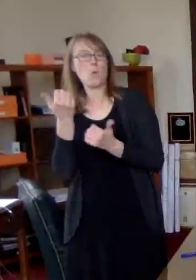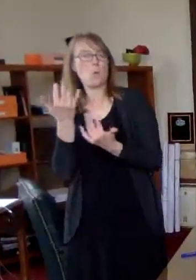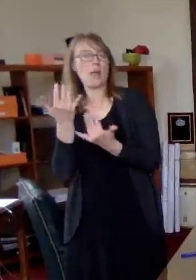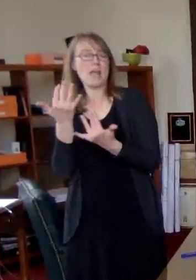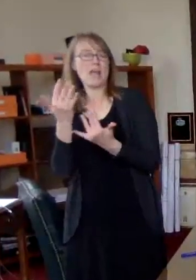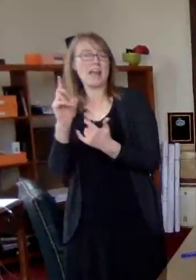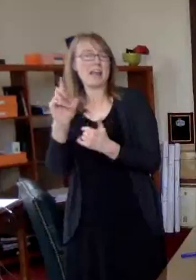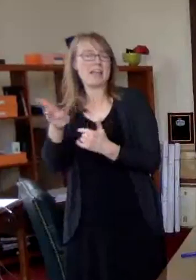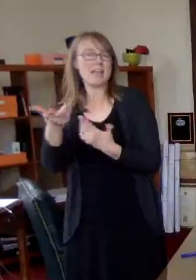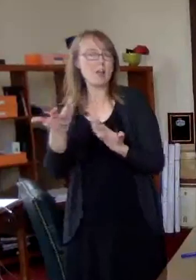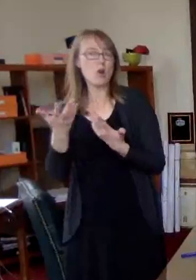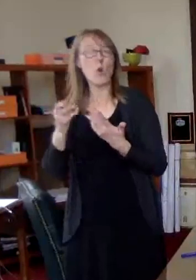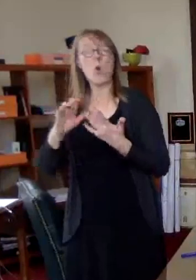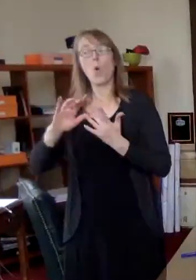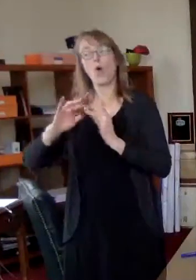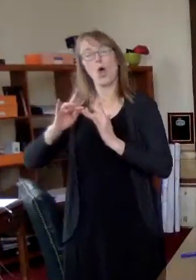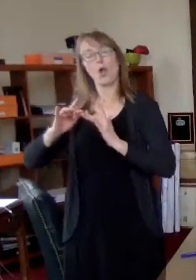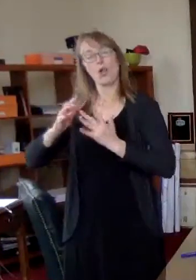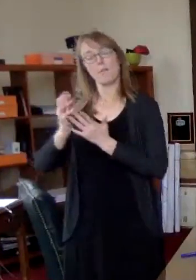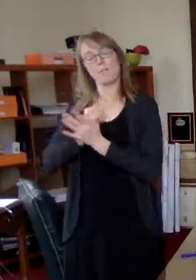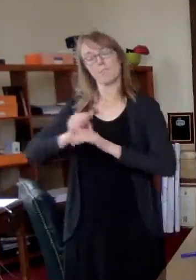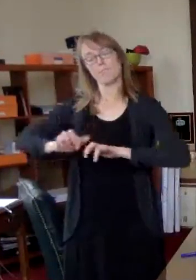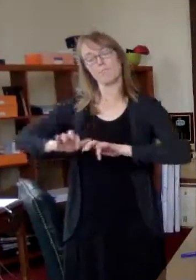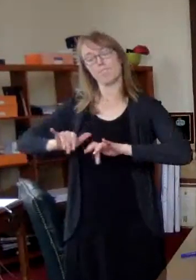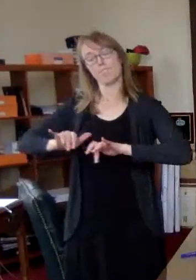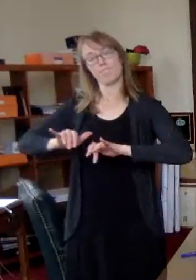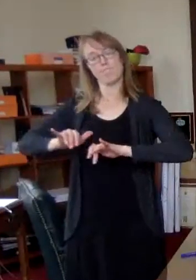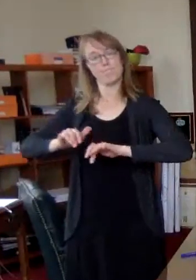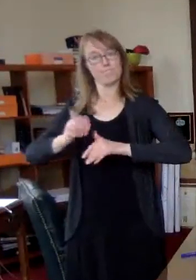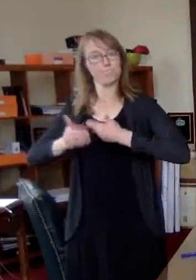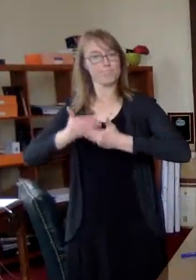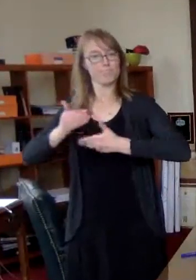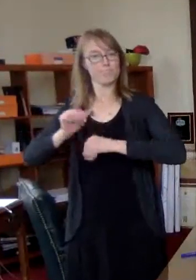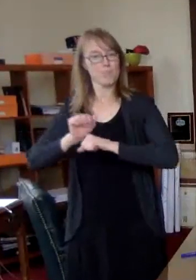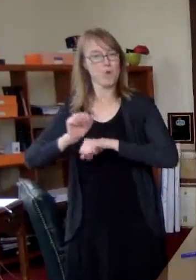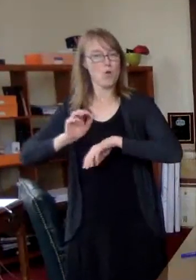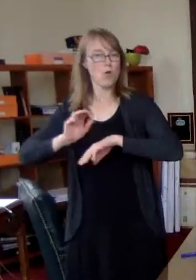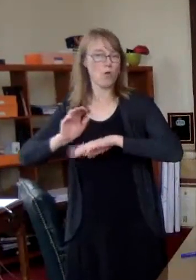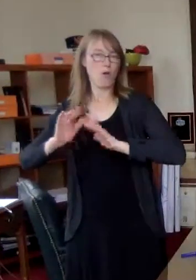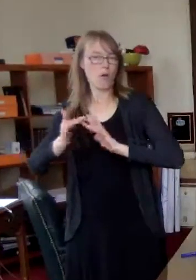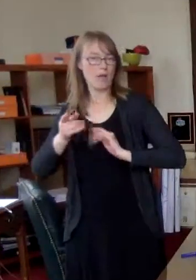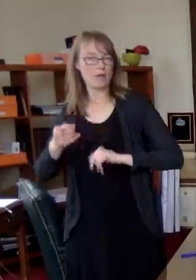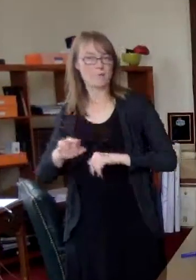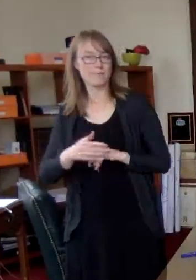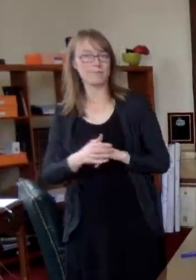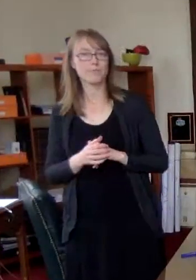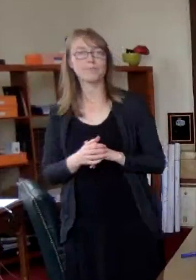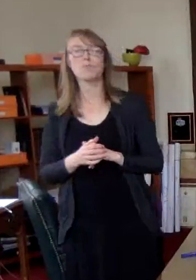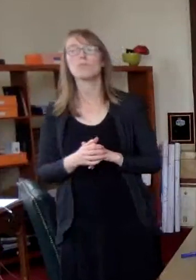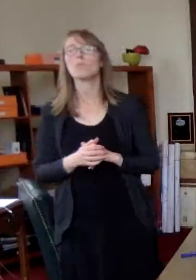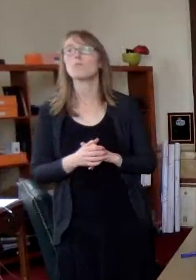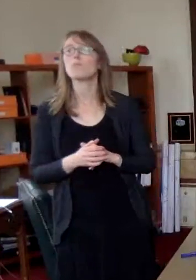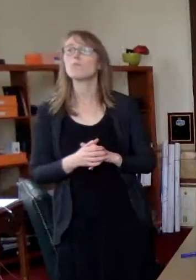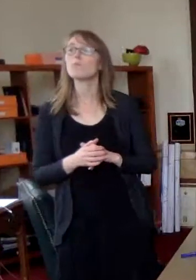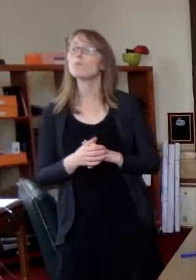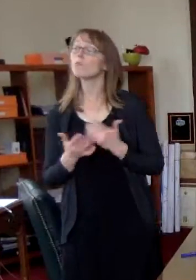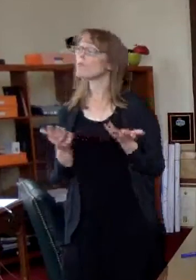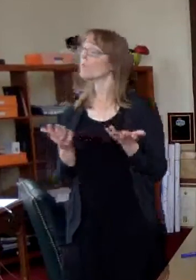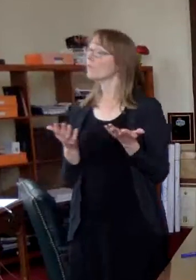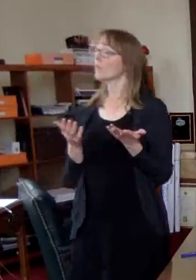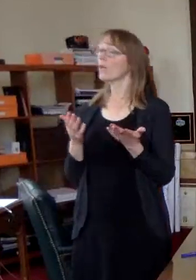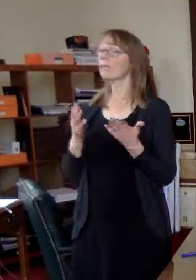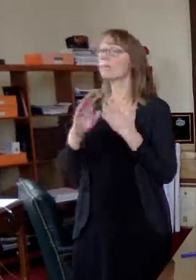come to City Hall right now. Has the city thought about putting any PSAs or messaging on area billboards or using your